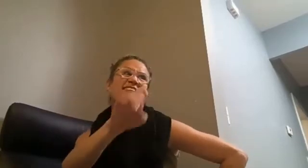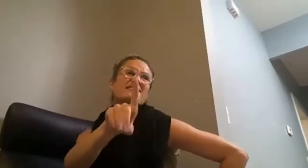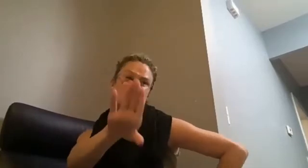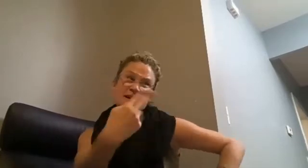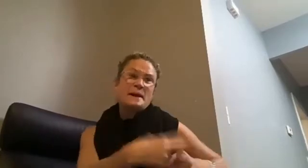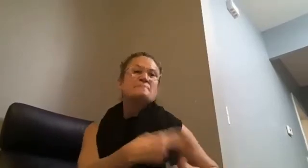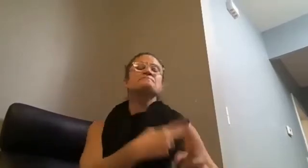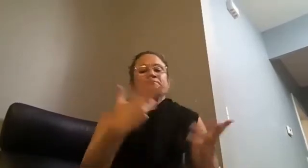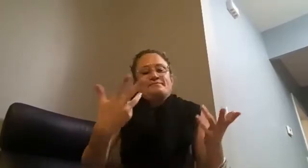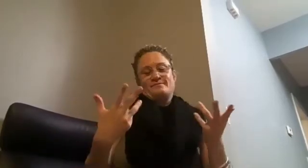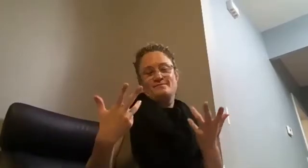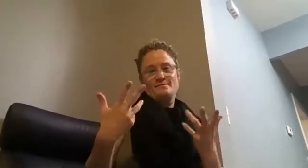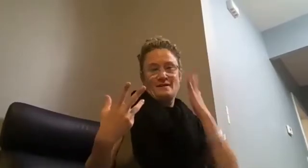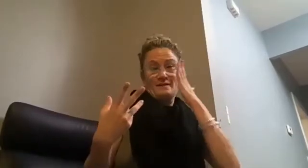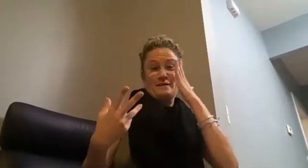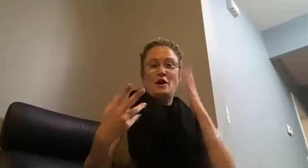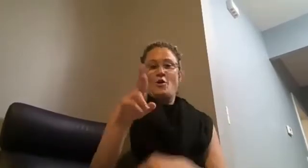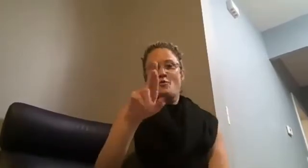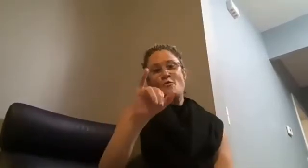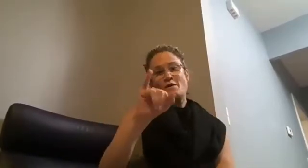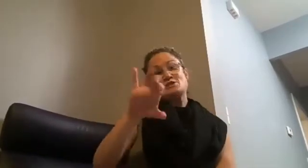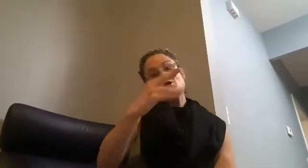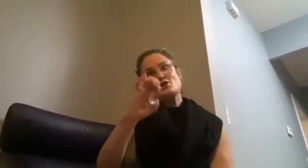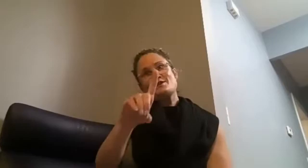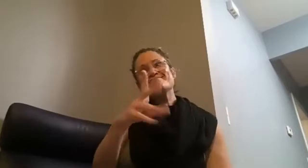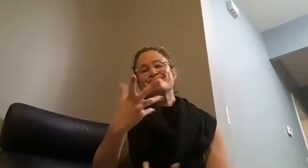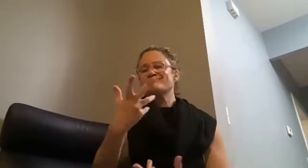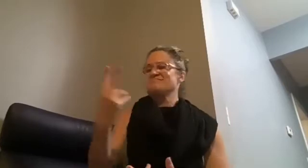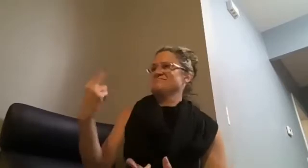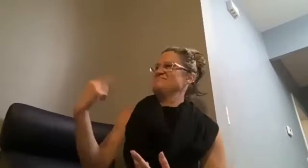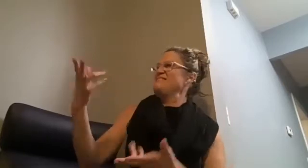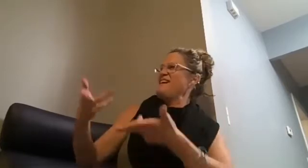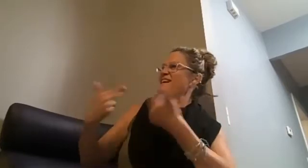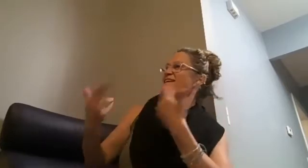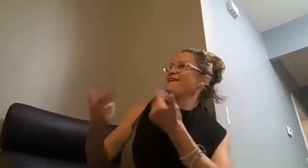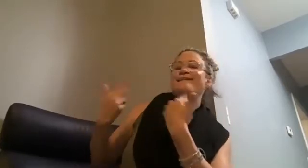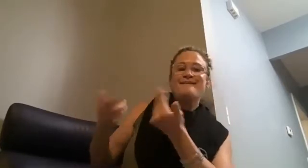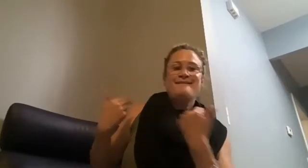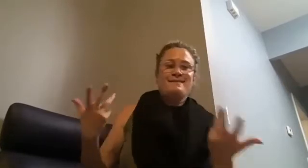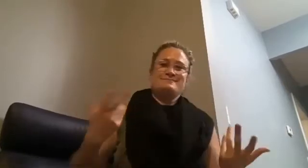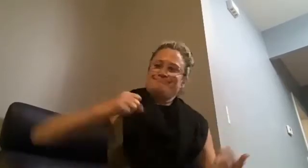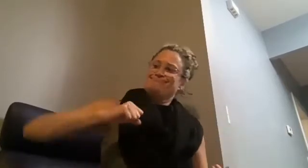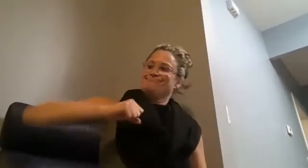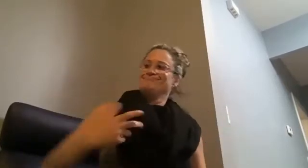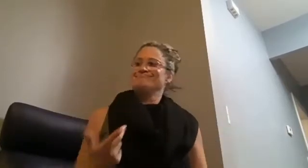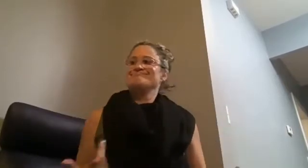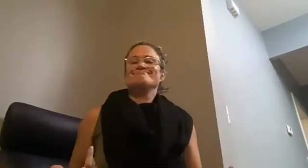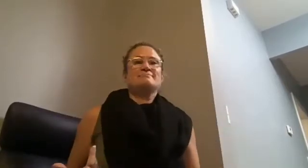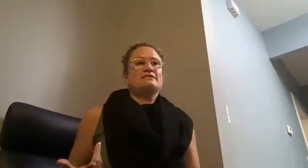always preferred the name Richard." And the cop like looks at me and laughs and nudges his buddy. And then they just let us all go free with